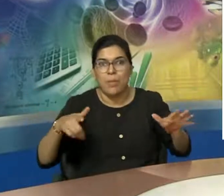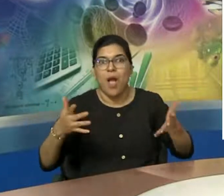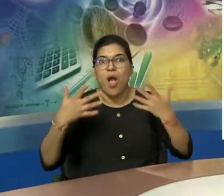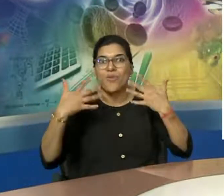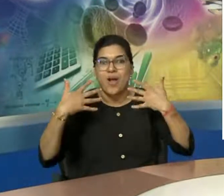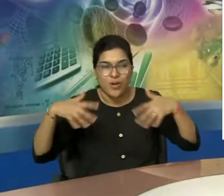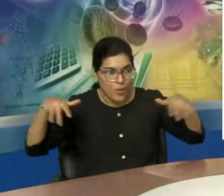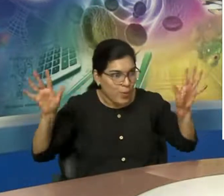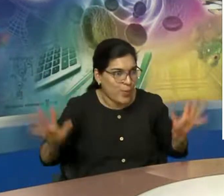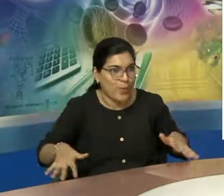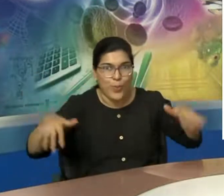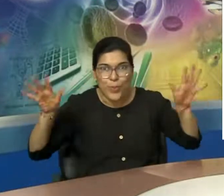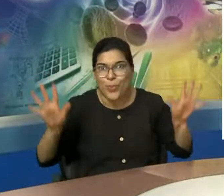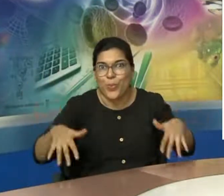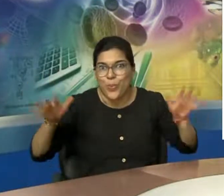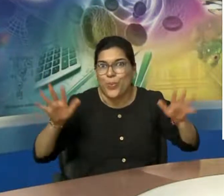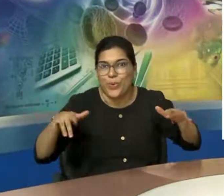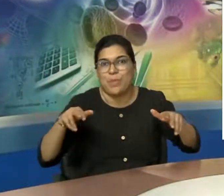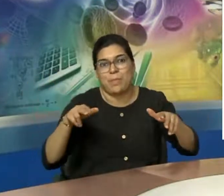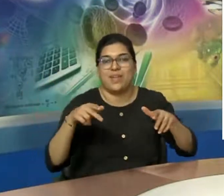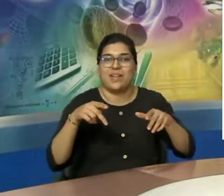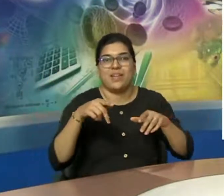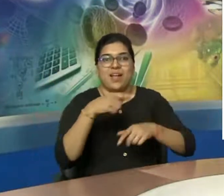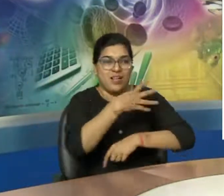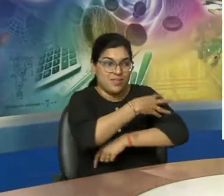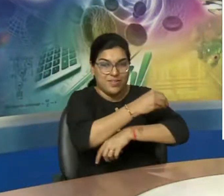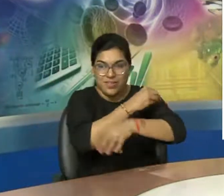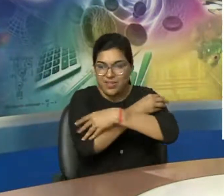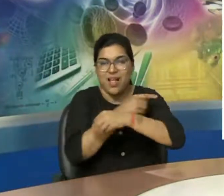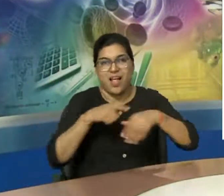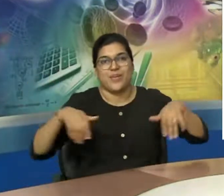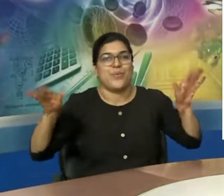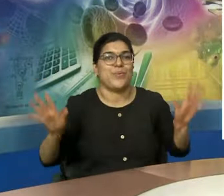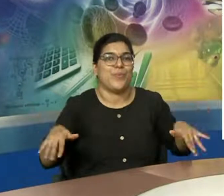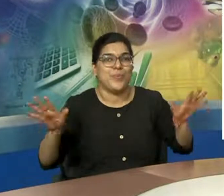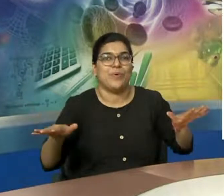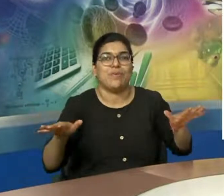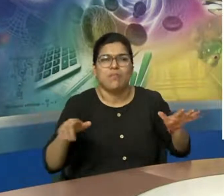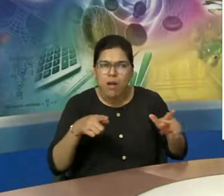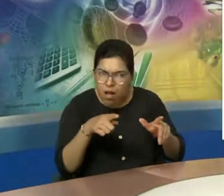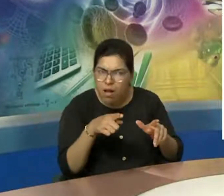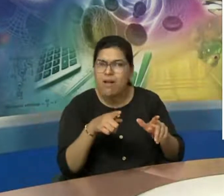And also the presence of feathers and wings in bird is also different.